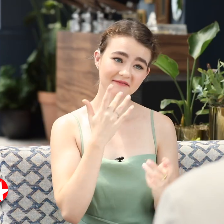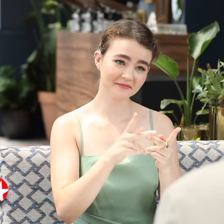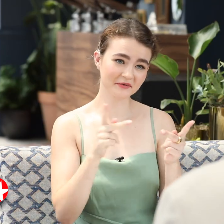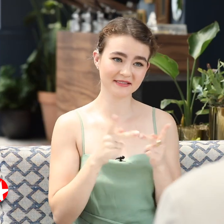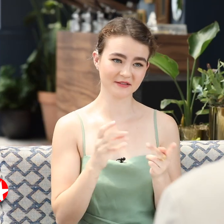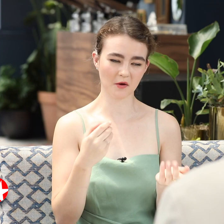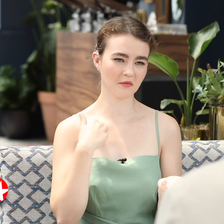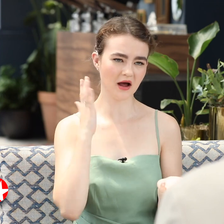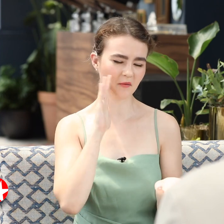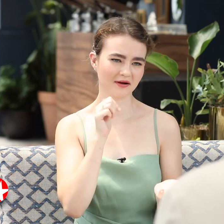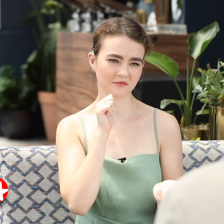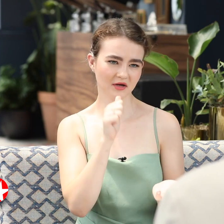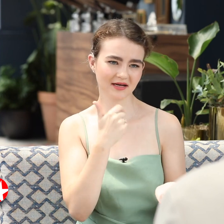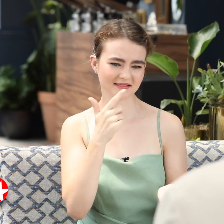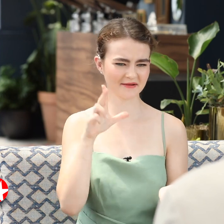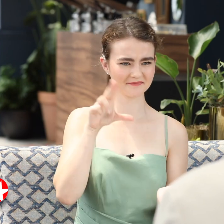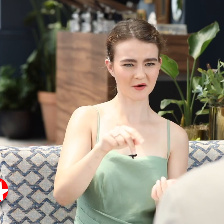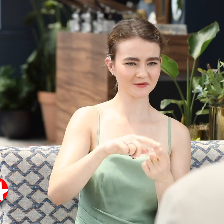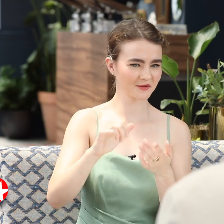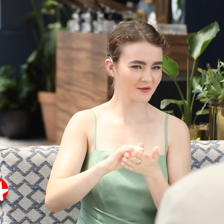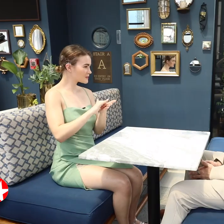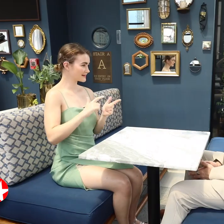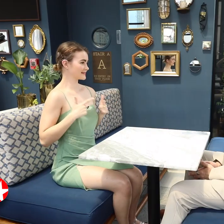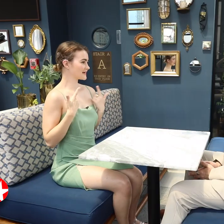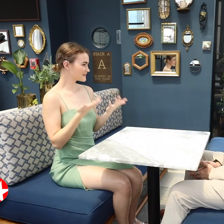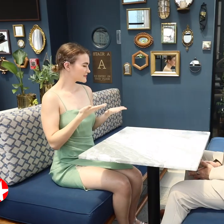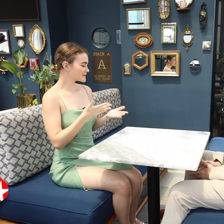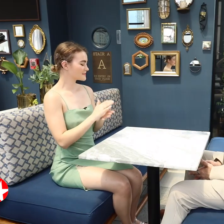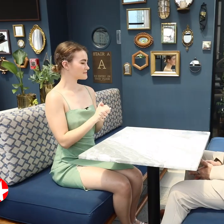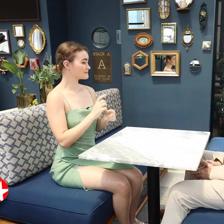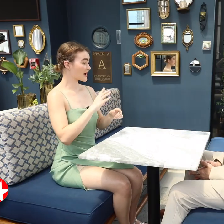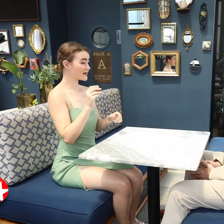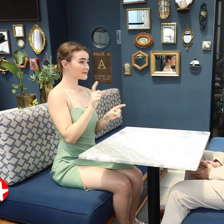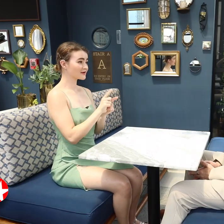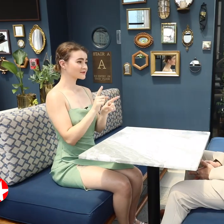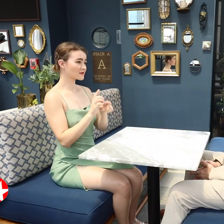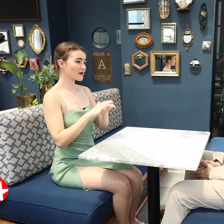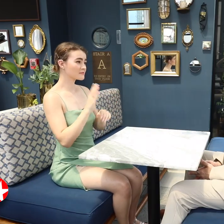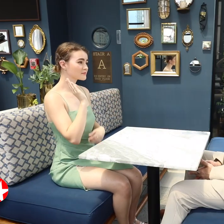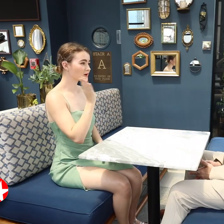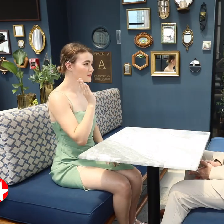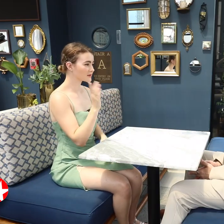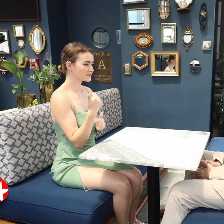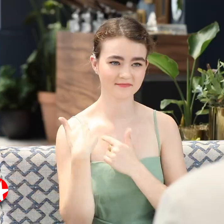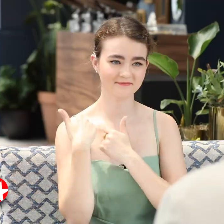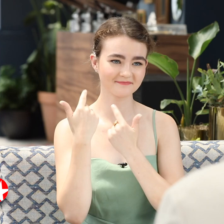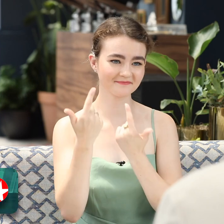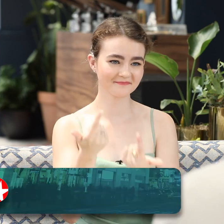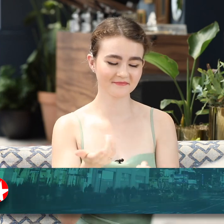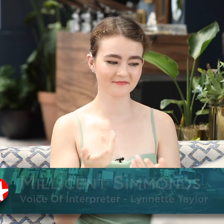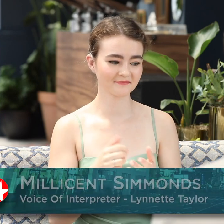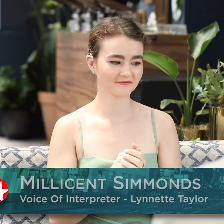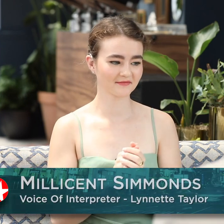my favorite city in the world. I would never say no to coming to New York or living here, and being on Broadway has